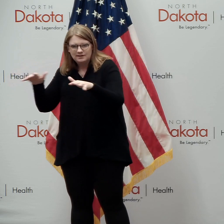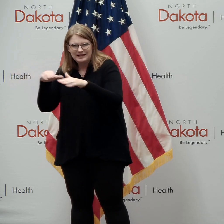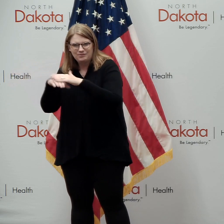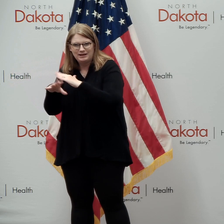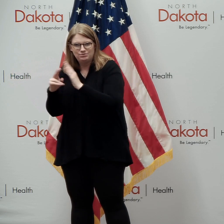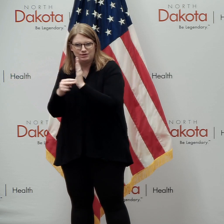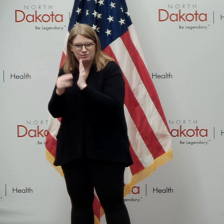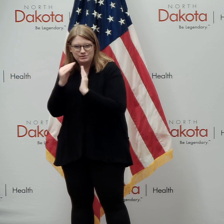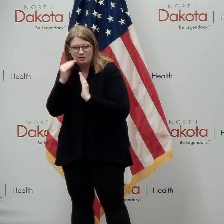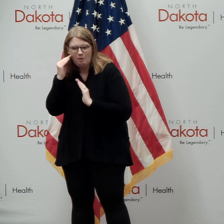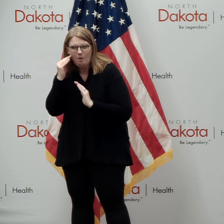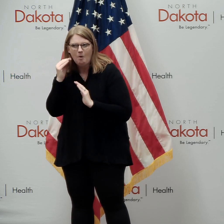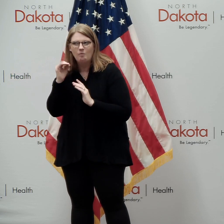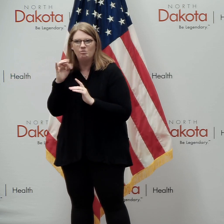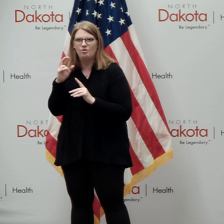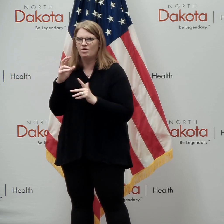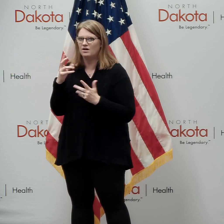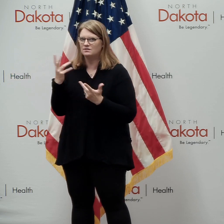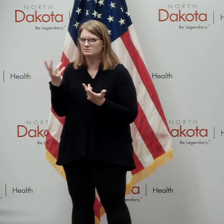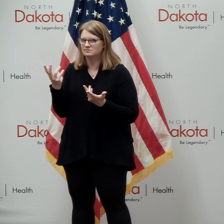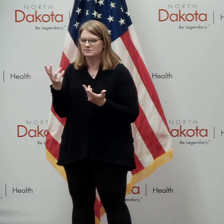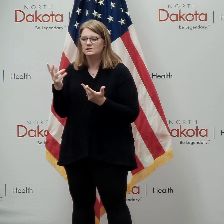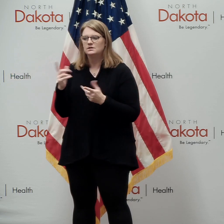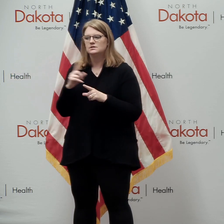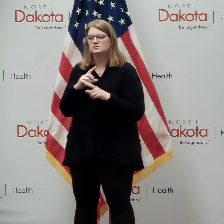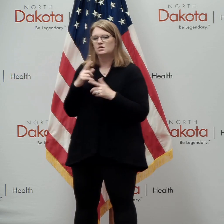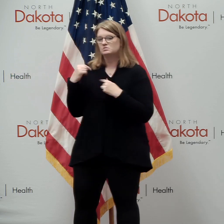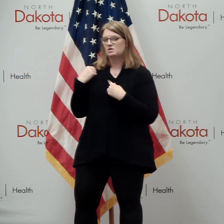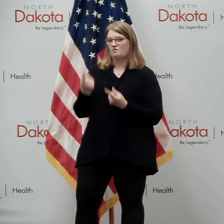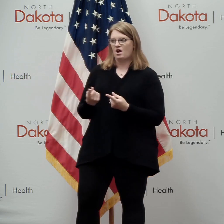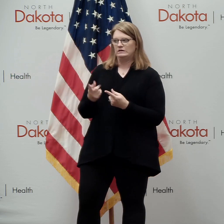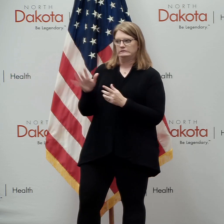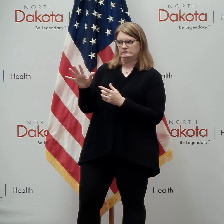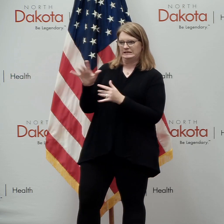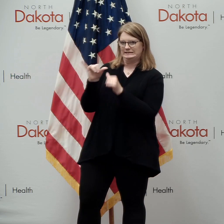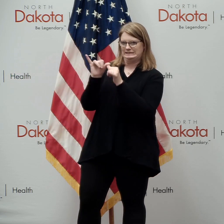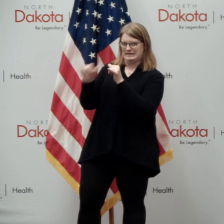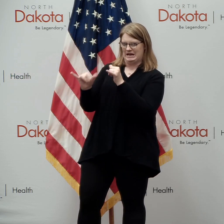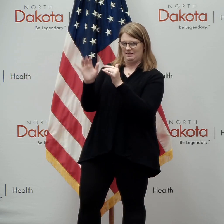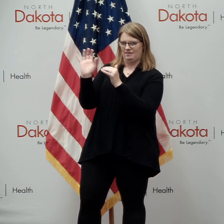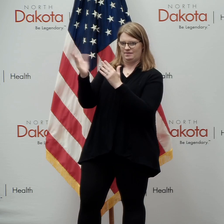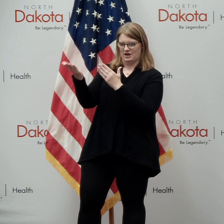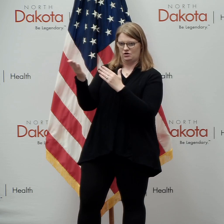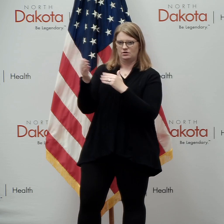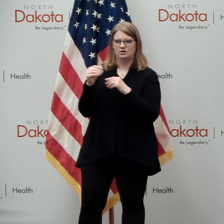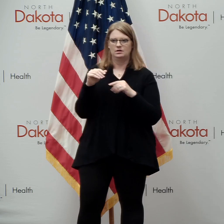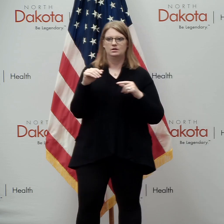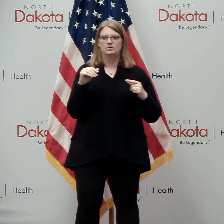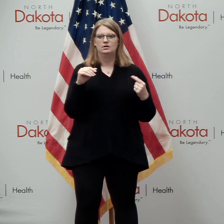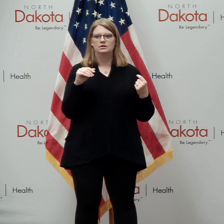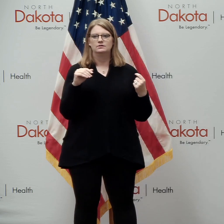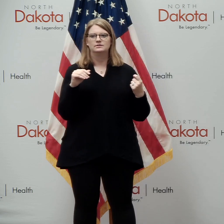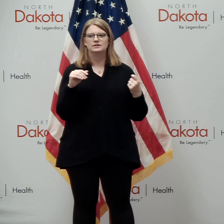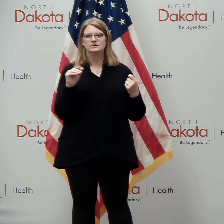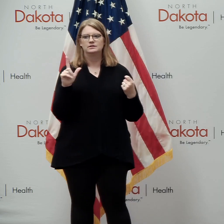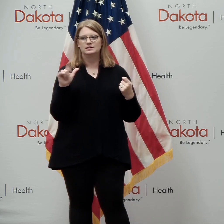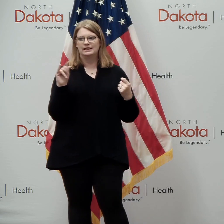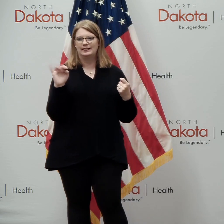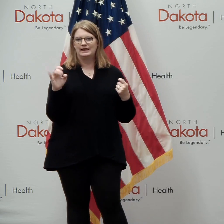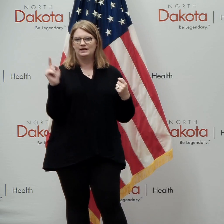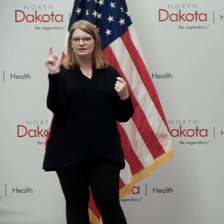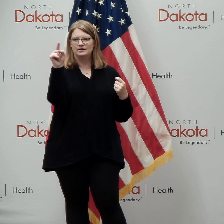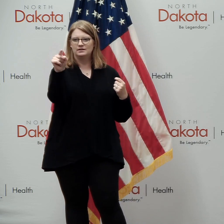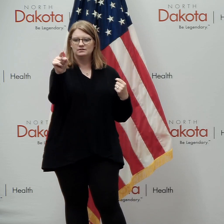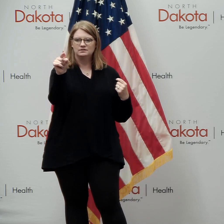That would be very, very challenging. But so far, they're doing a fantastic job. Okay, I'm going to go Lane, and